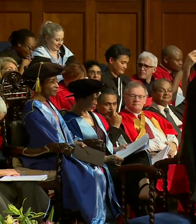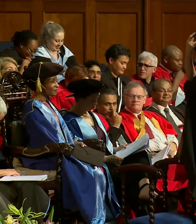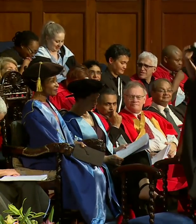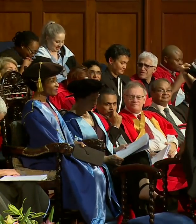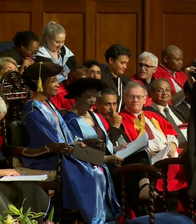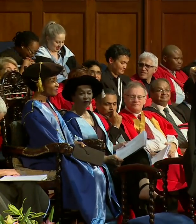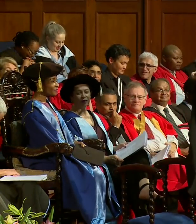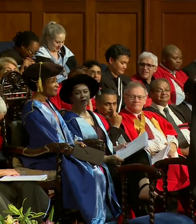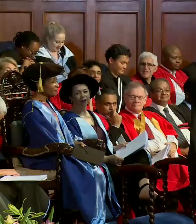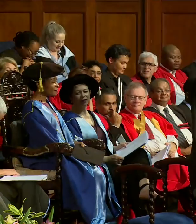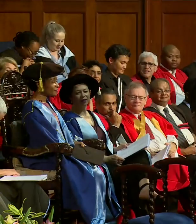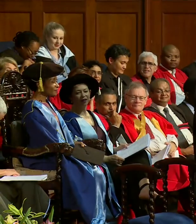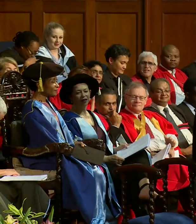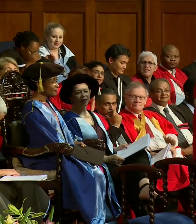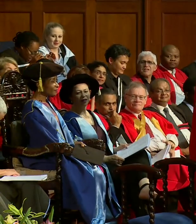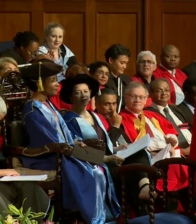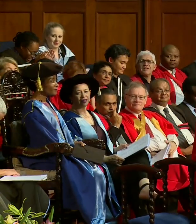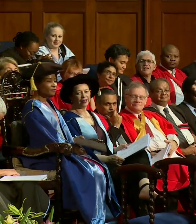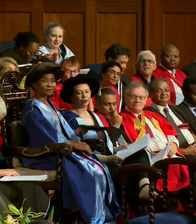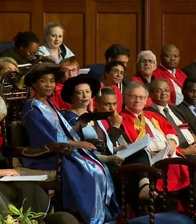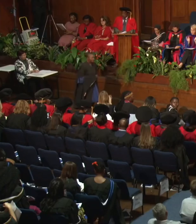Lineo Agnes Moleleki.